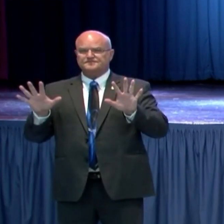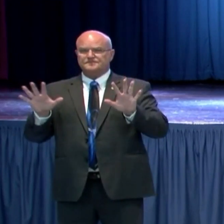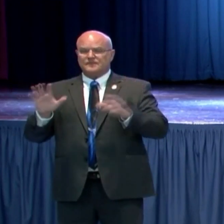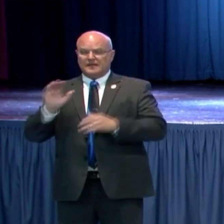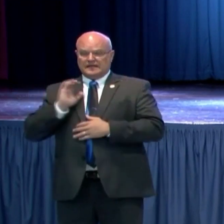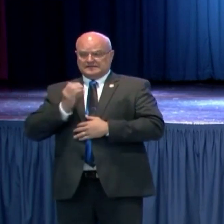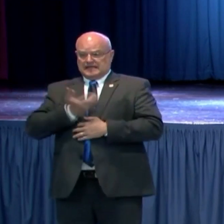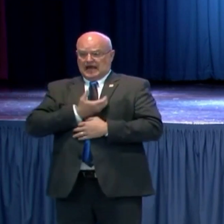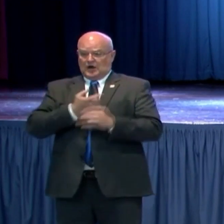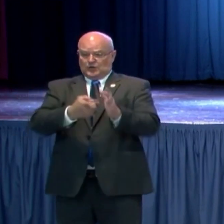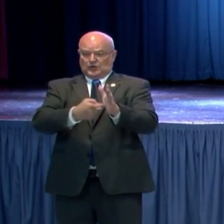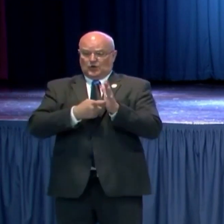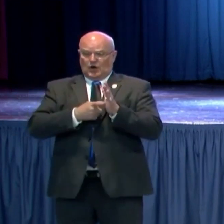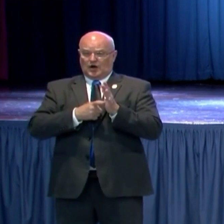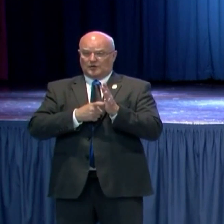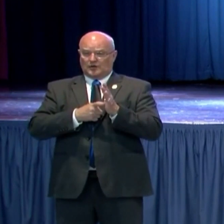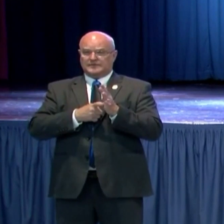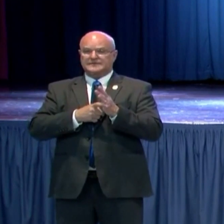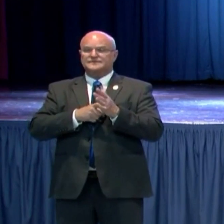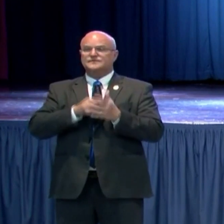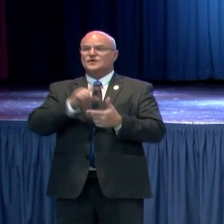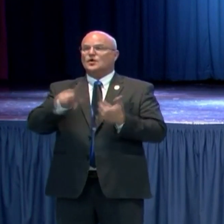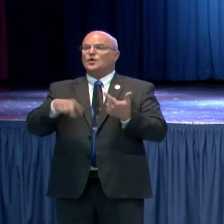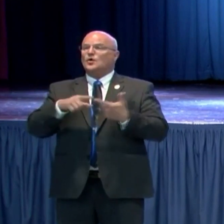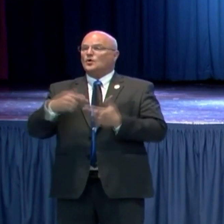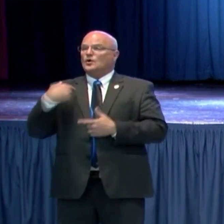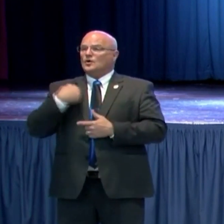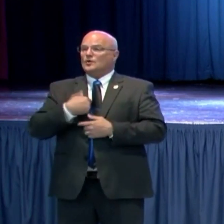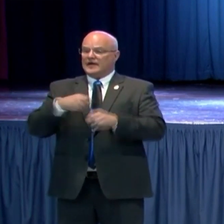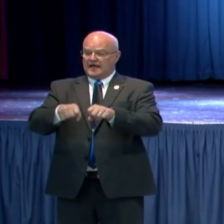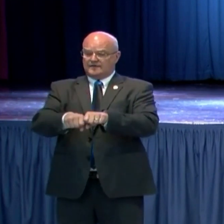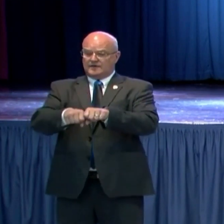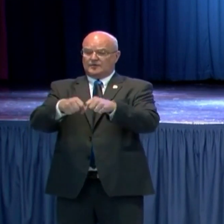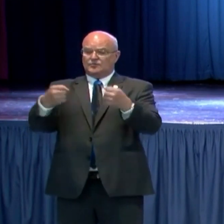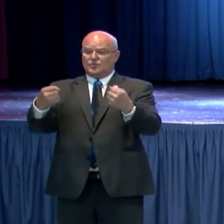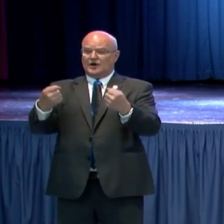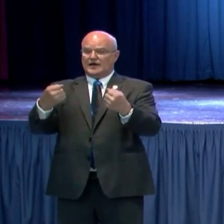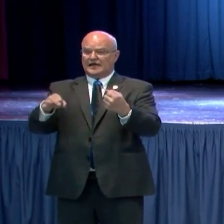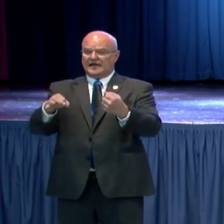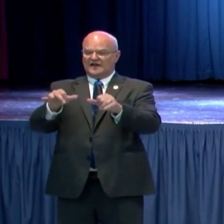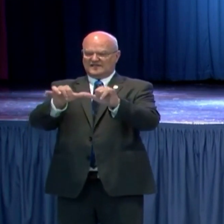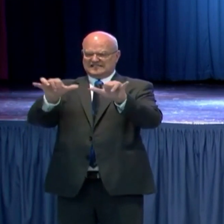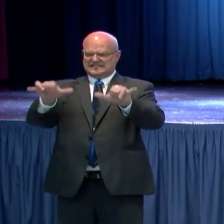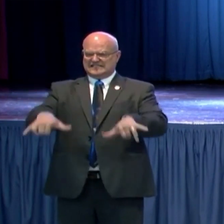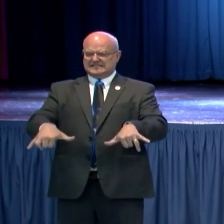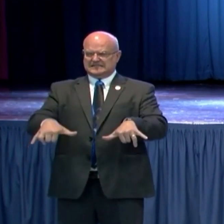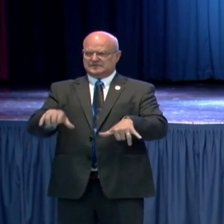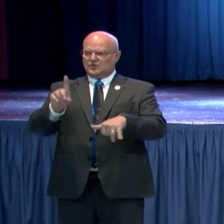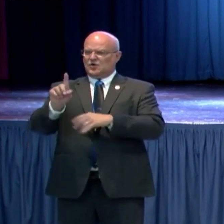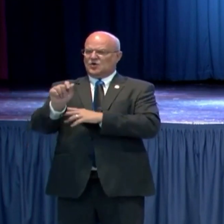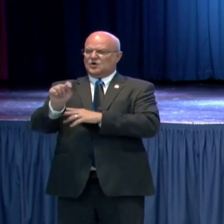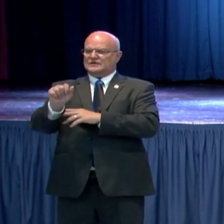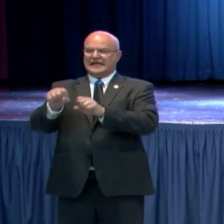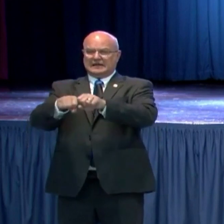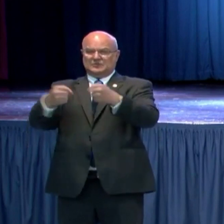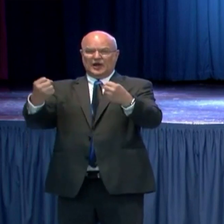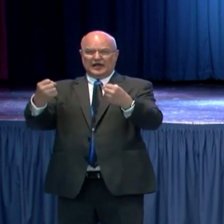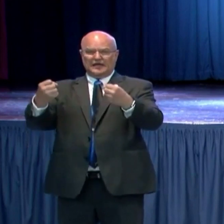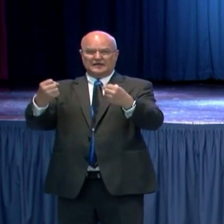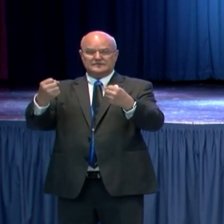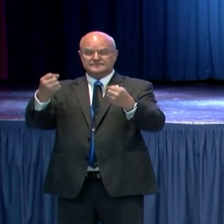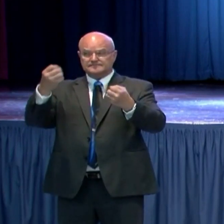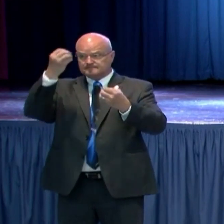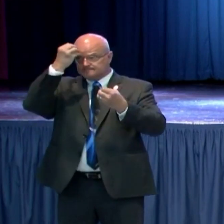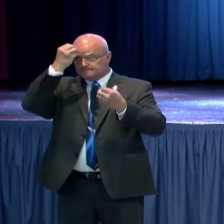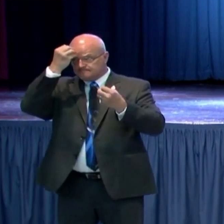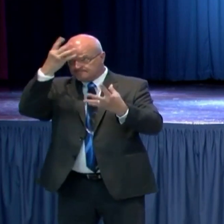It's our requirement whenever we have a breach of a system or a data breach that we notify